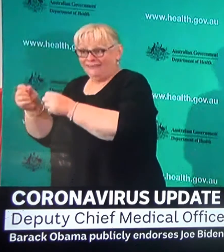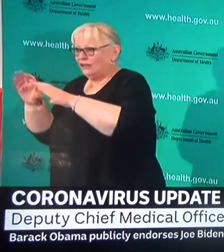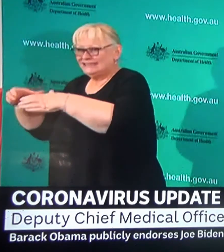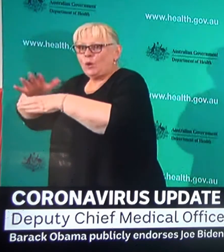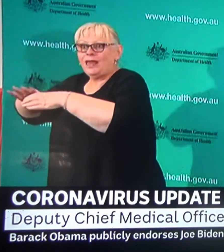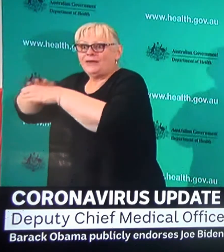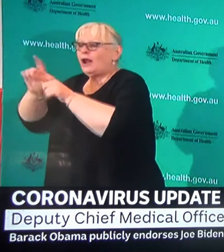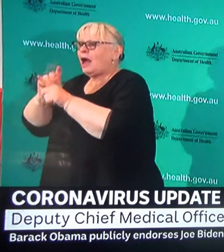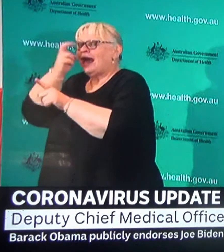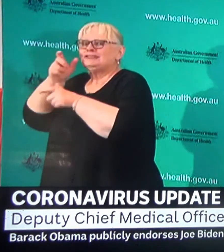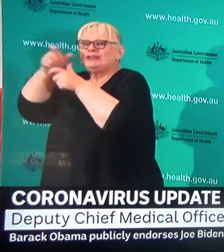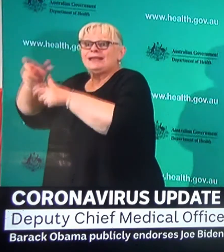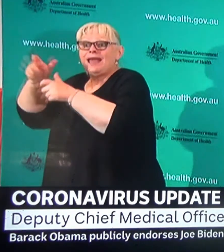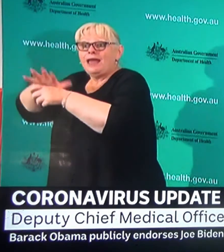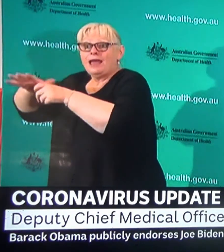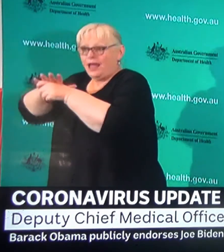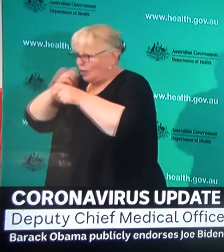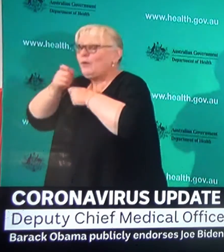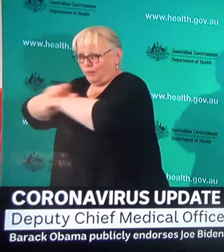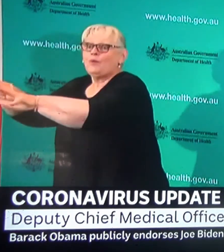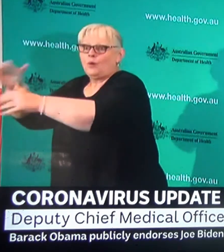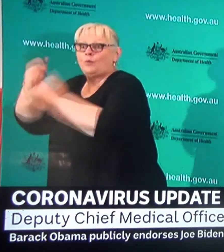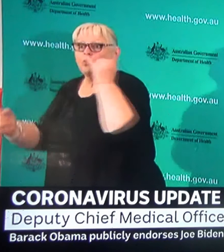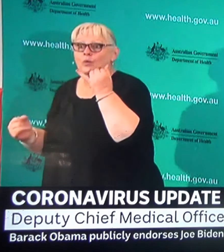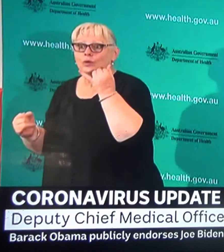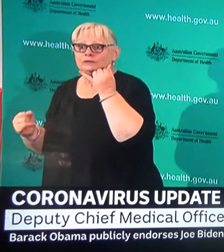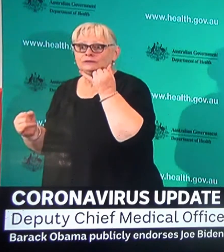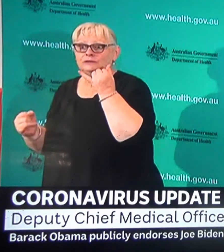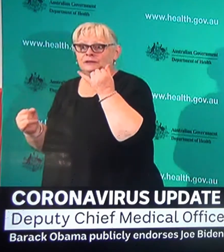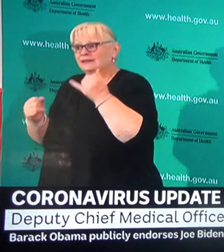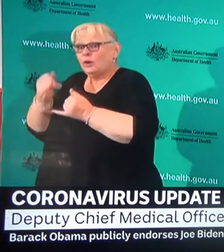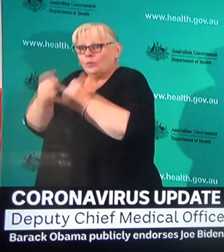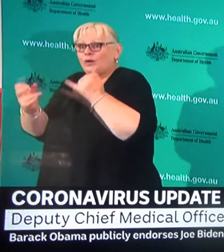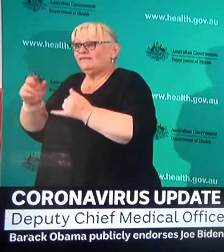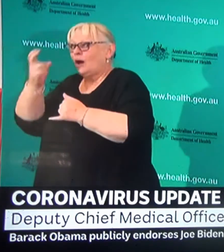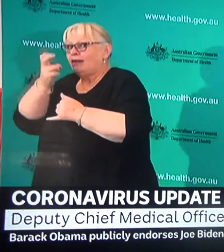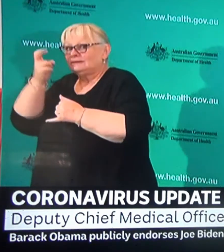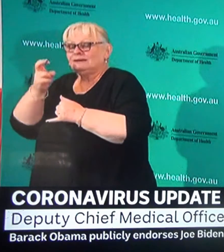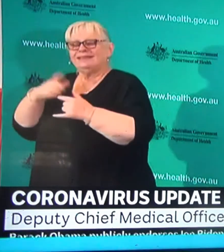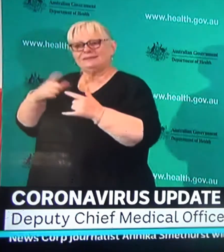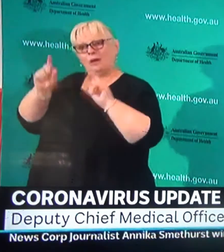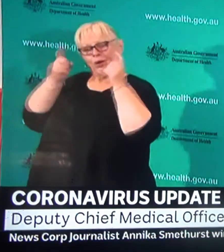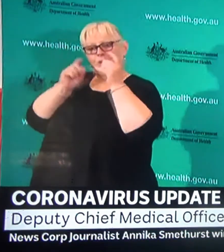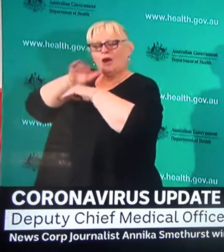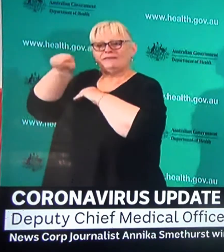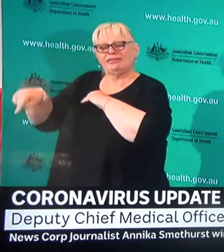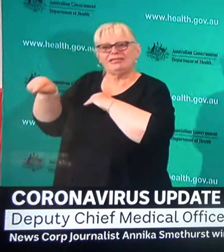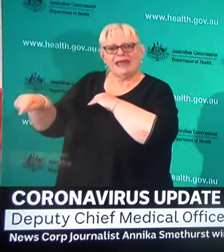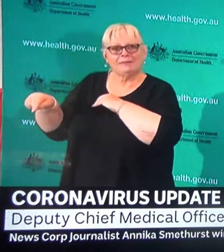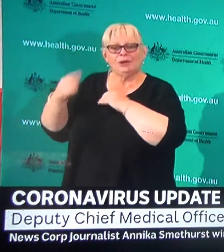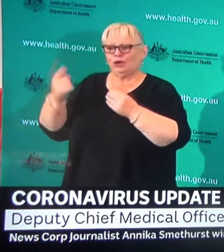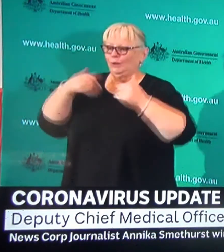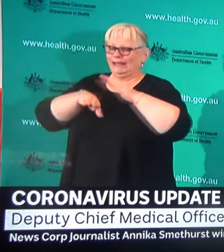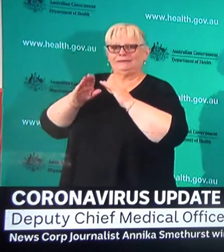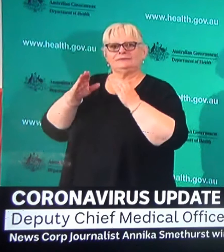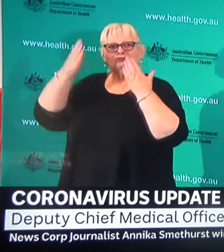clearly leading to more significant outbreaks, and even more so in the elderly, which is why we're so concerned about our residents of